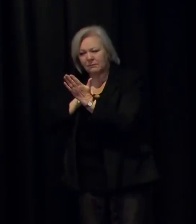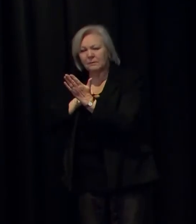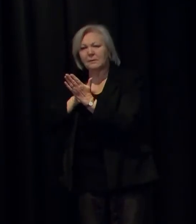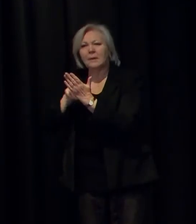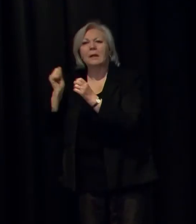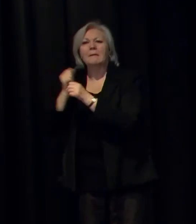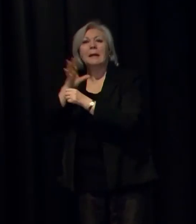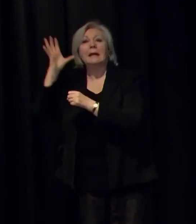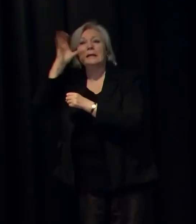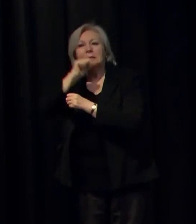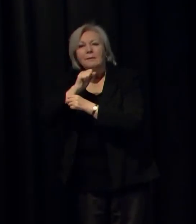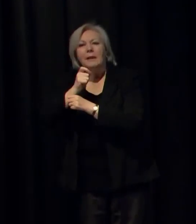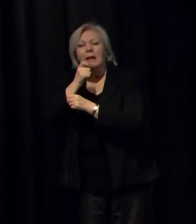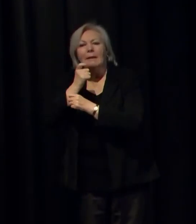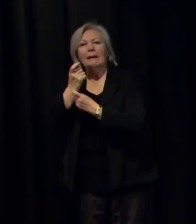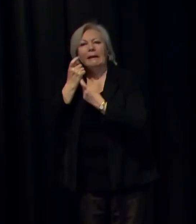side,